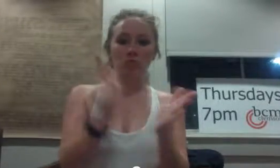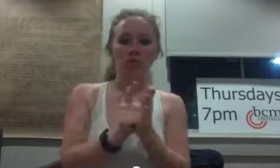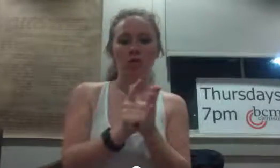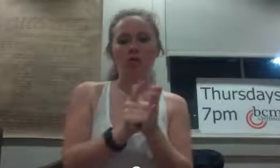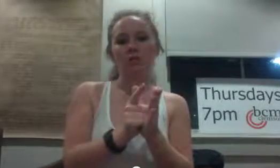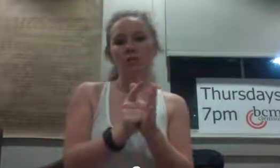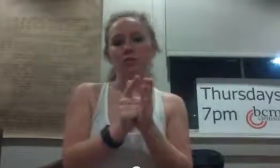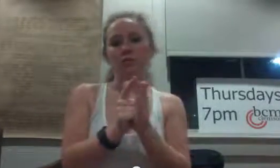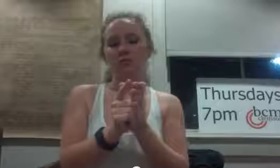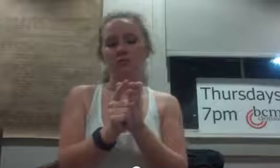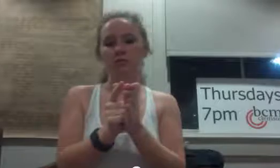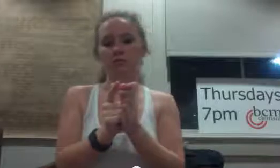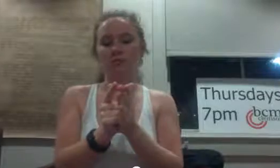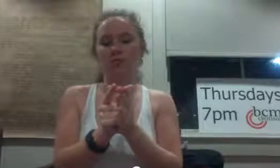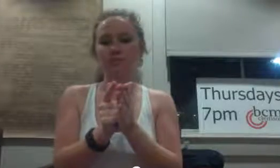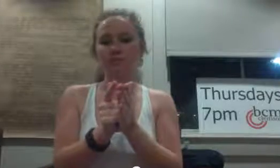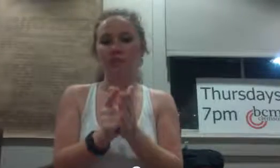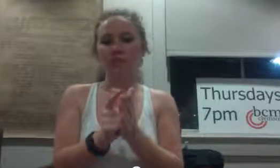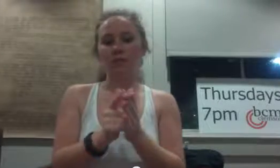there was a lot of struggle with this law.